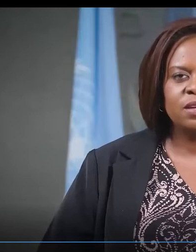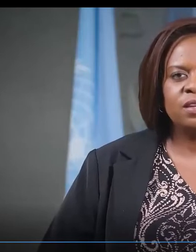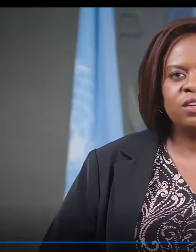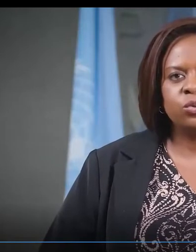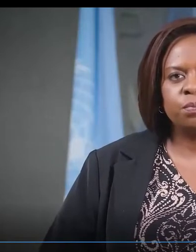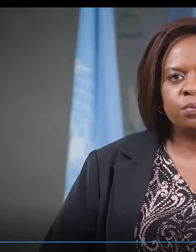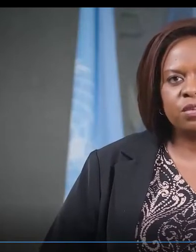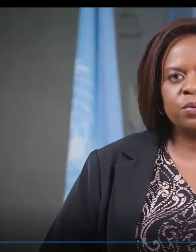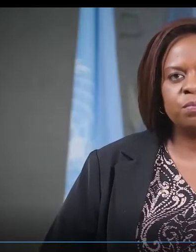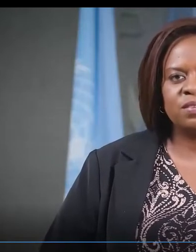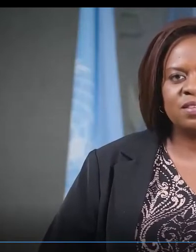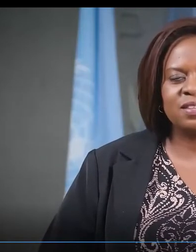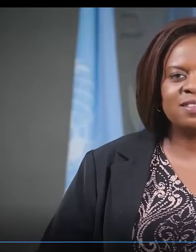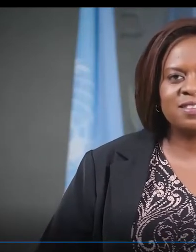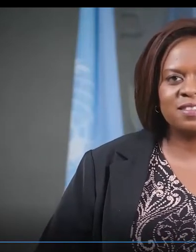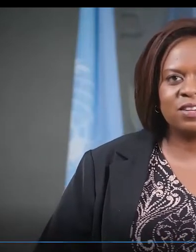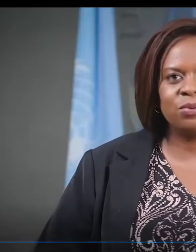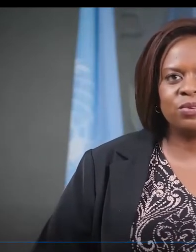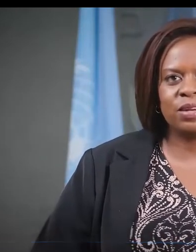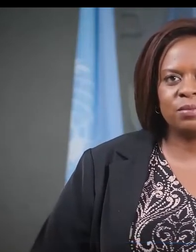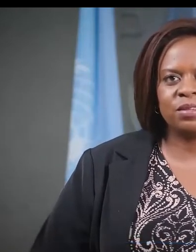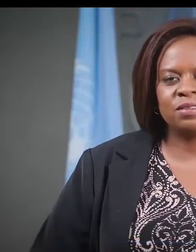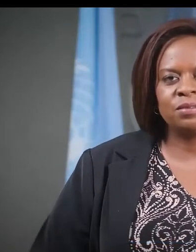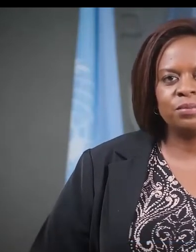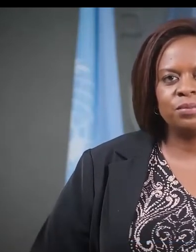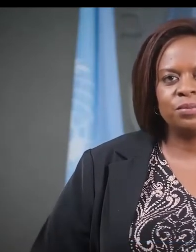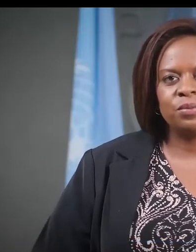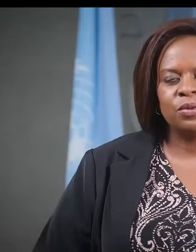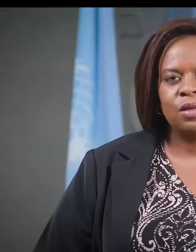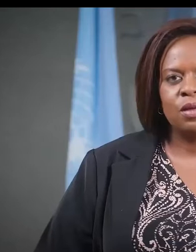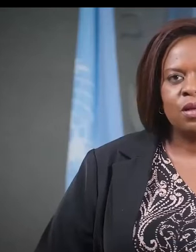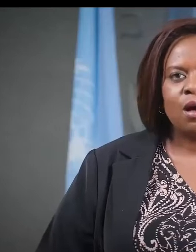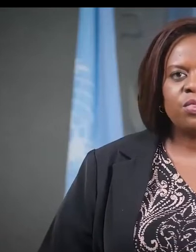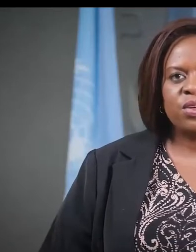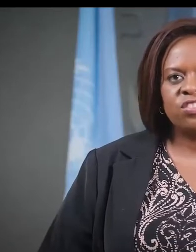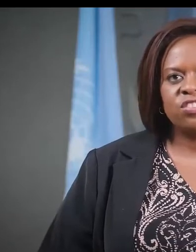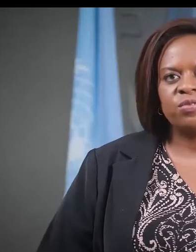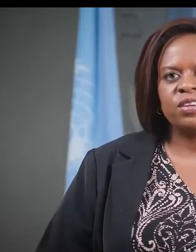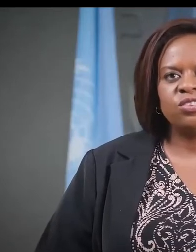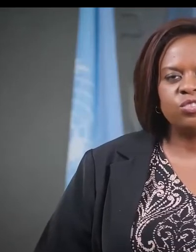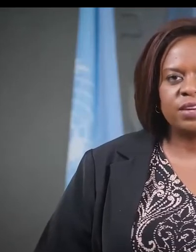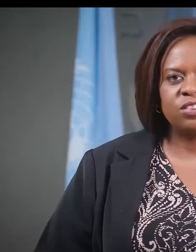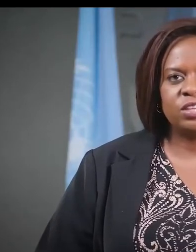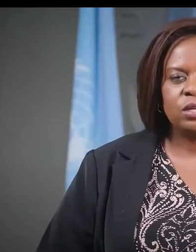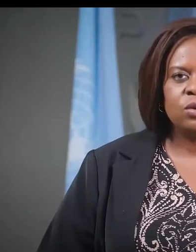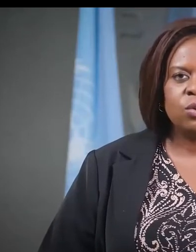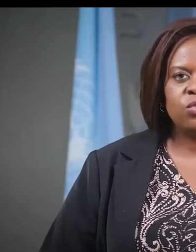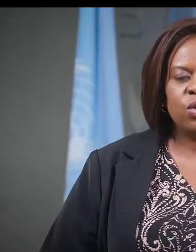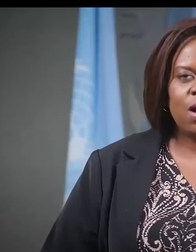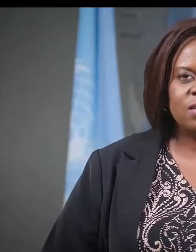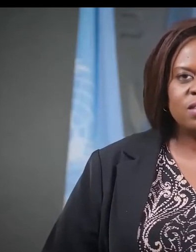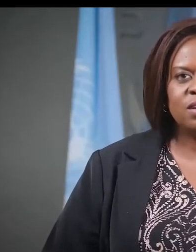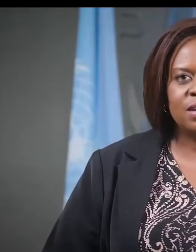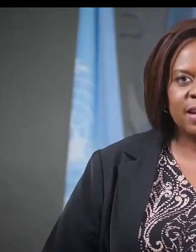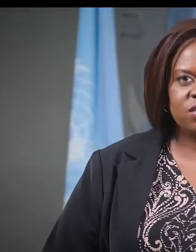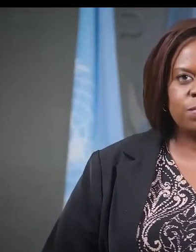employment, and that ensures principled business and sustainable development. Our third shift in our new strategy calls